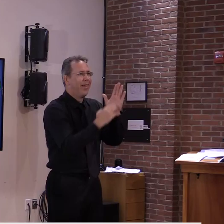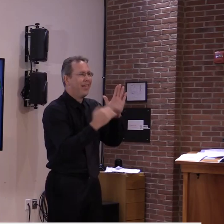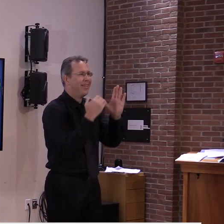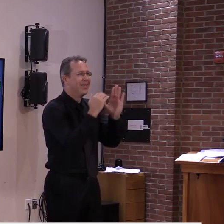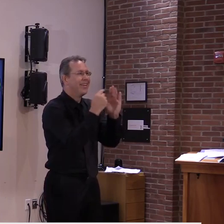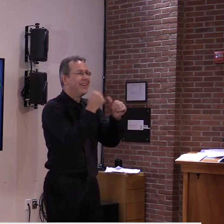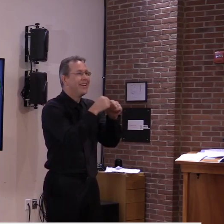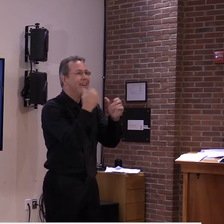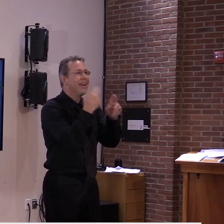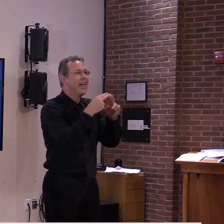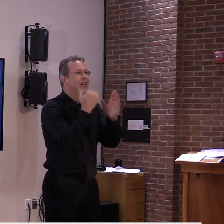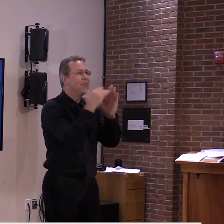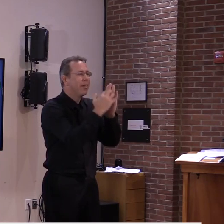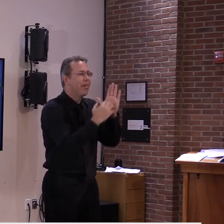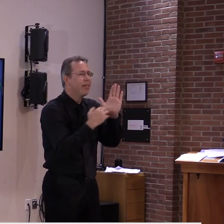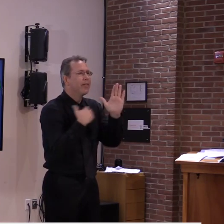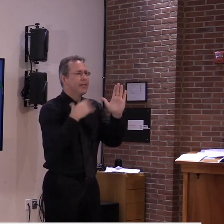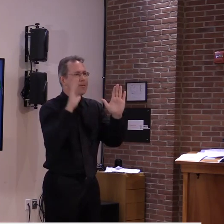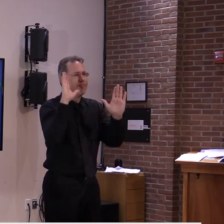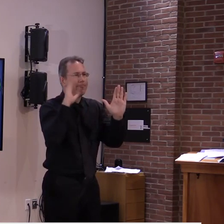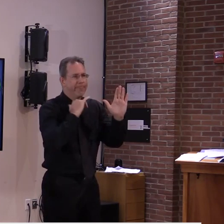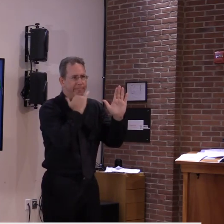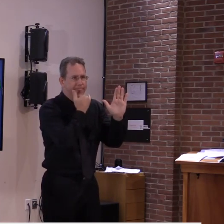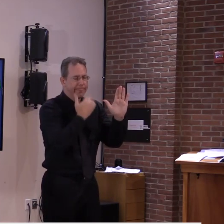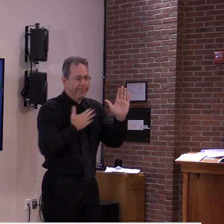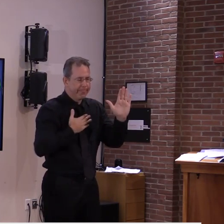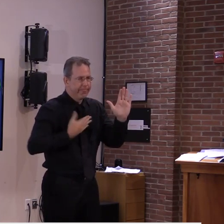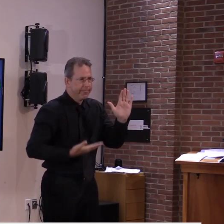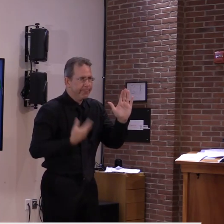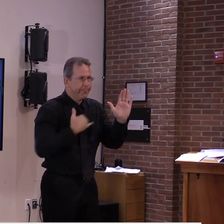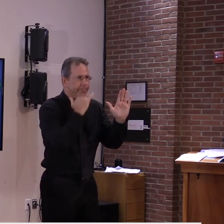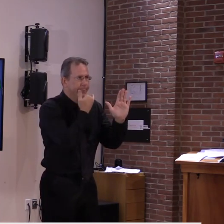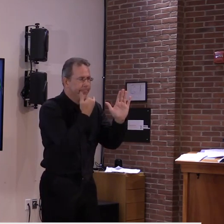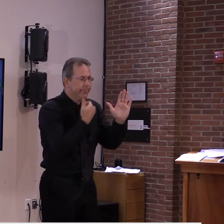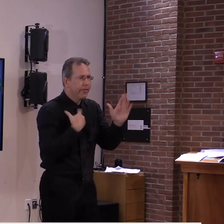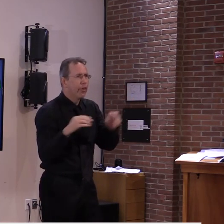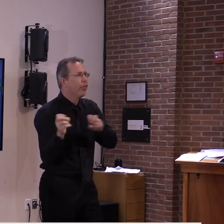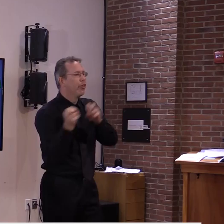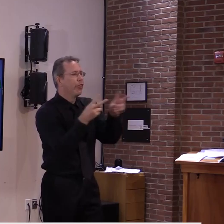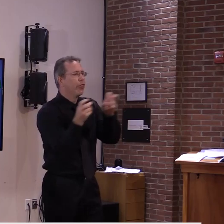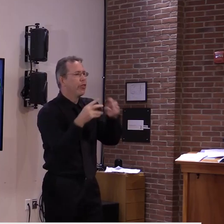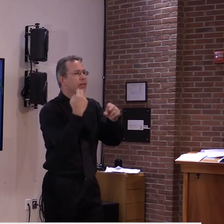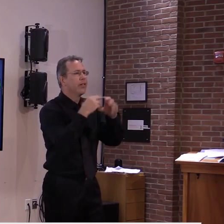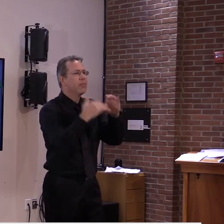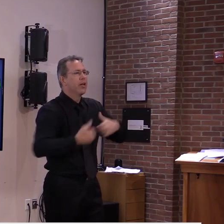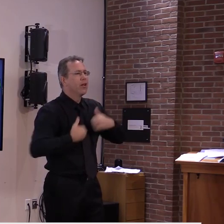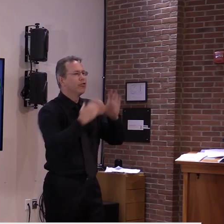unfortunately made a mistake and put forward other people's